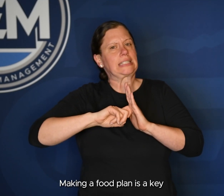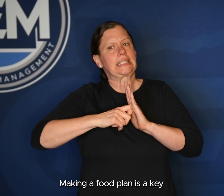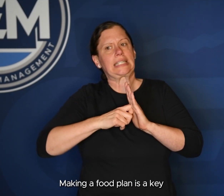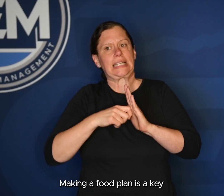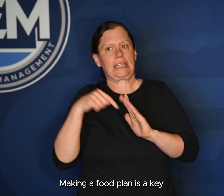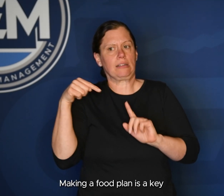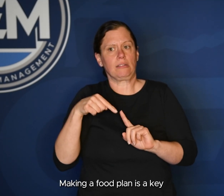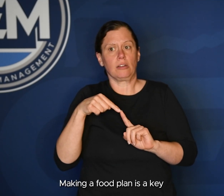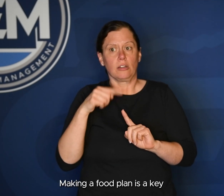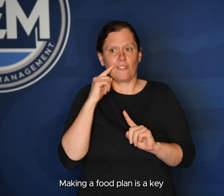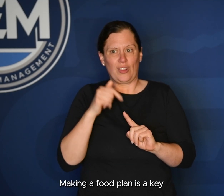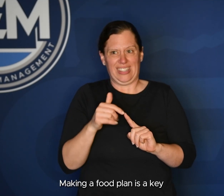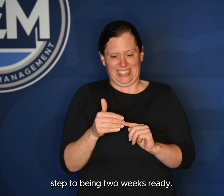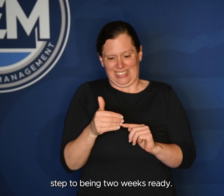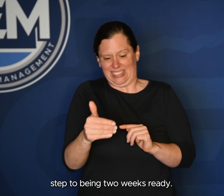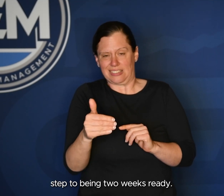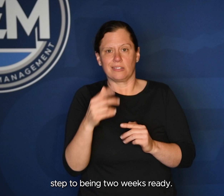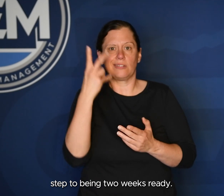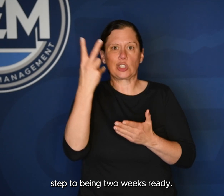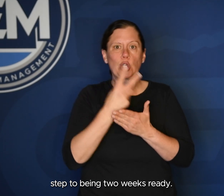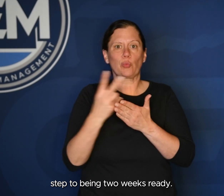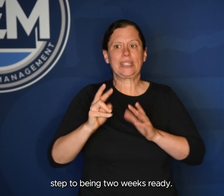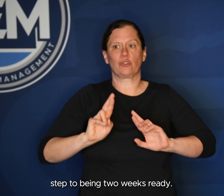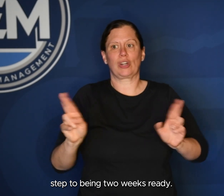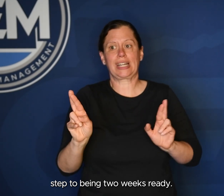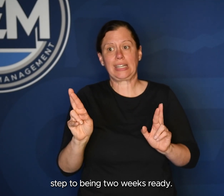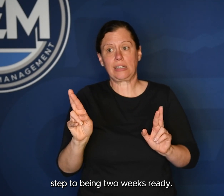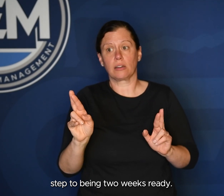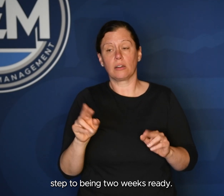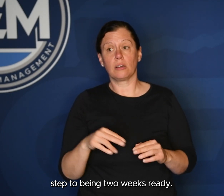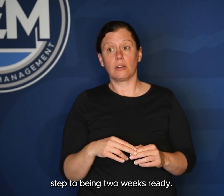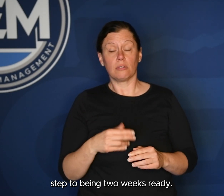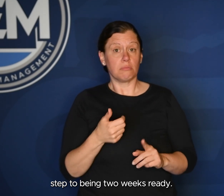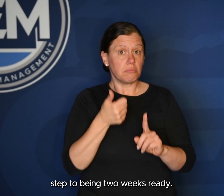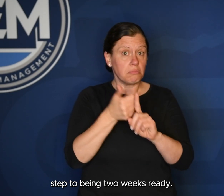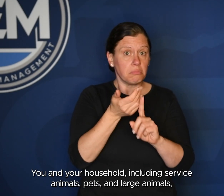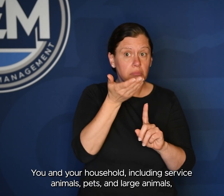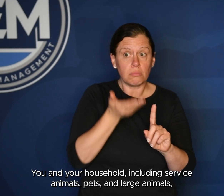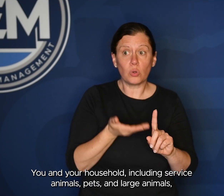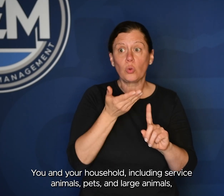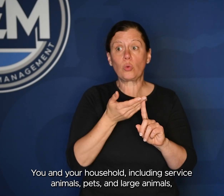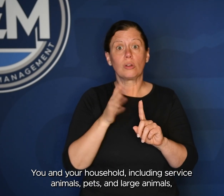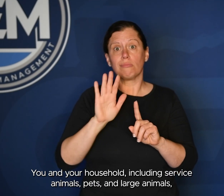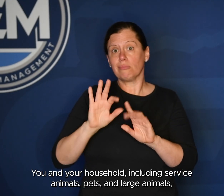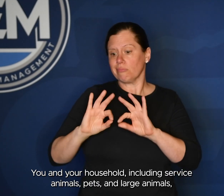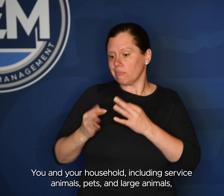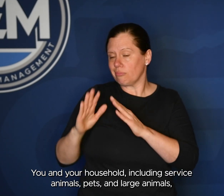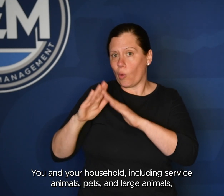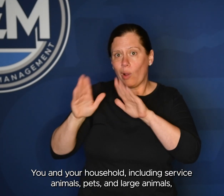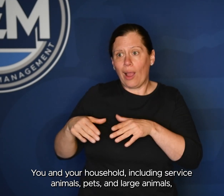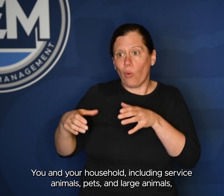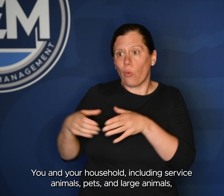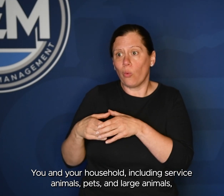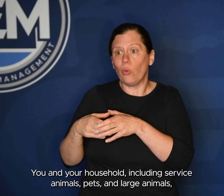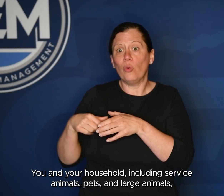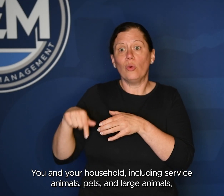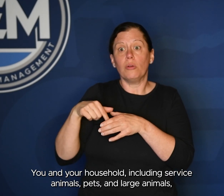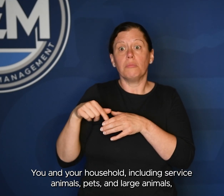Making a food plan is a key step to being 2 weeks ready. You and your household, including service animals,